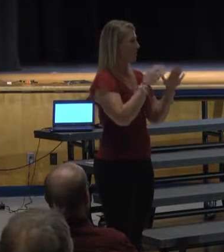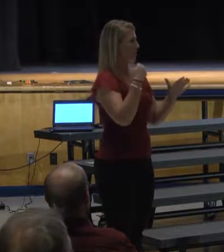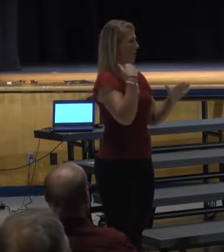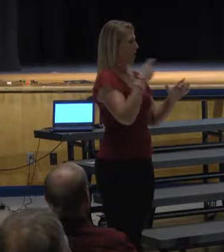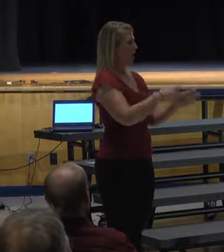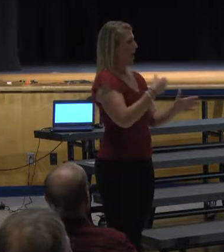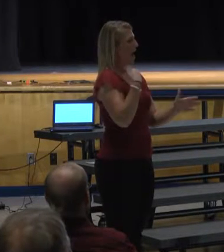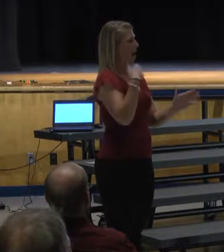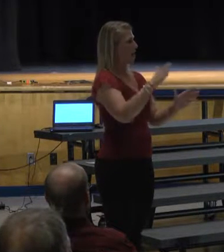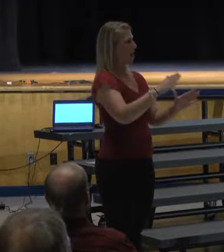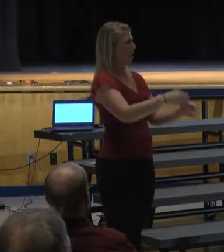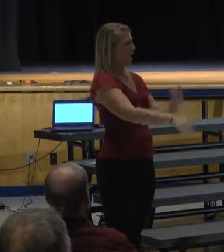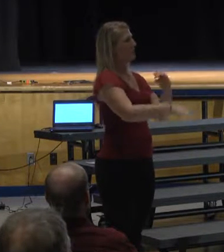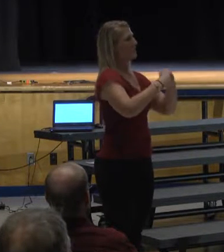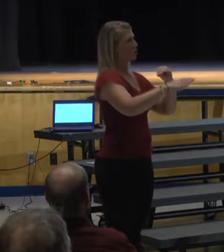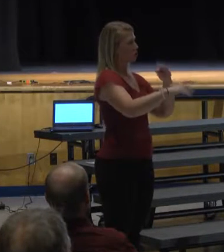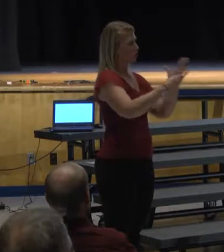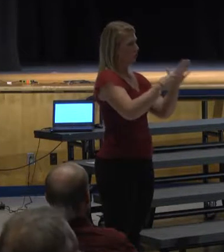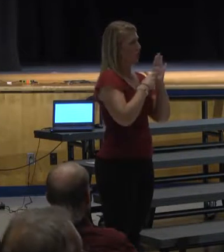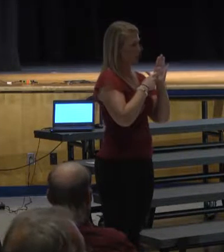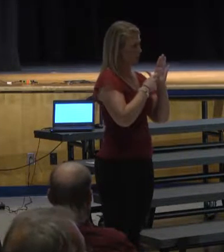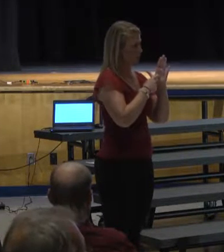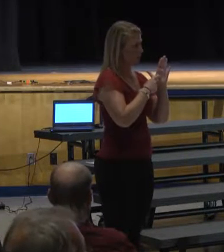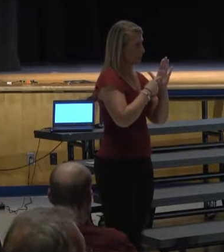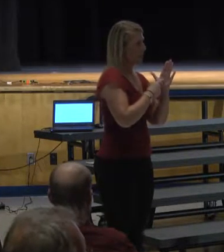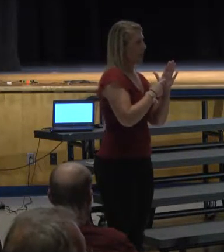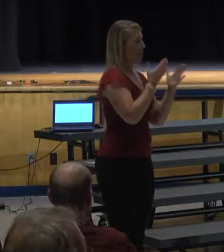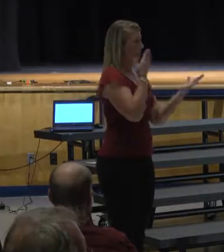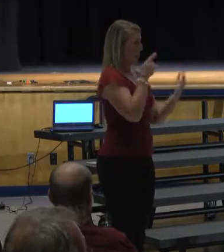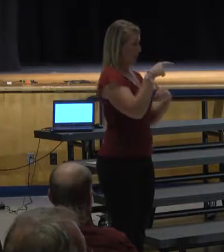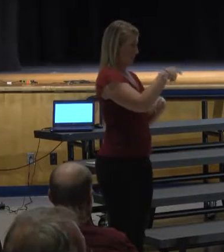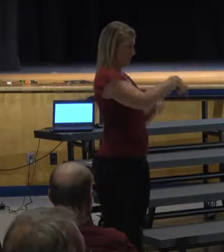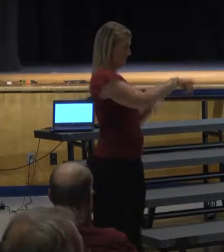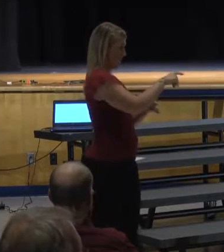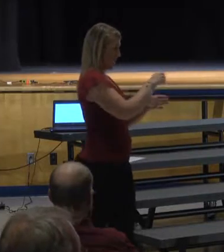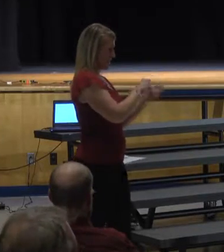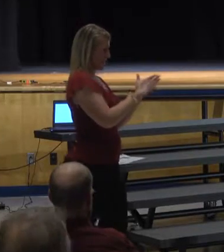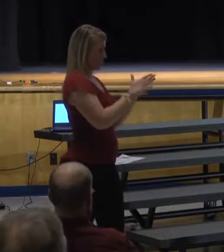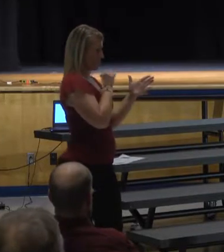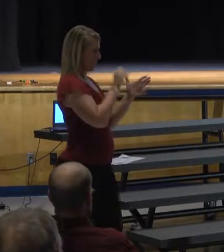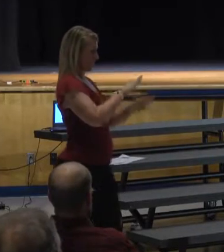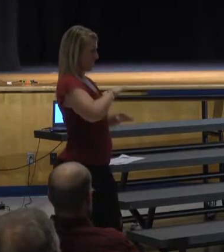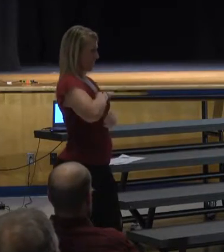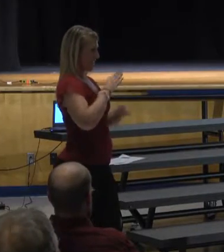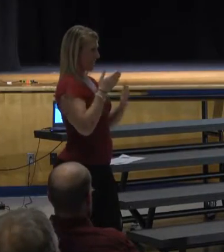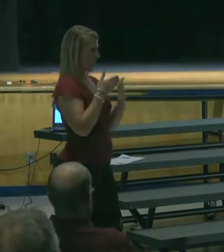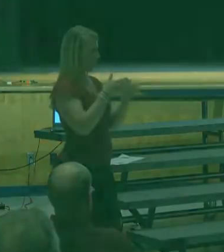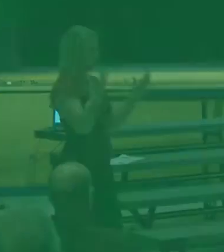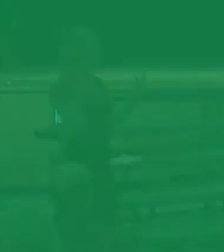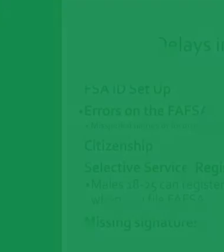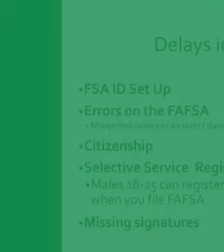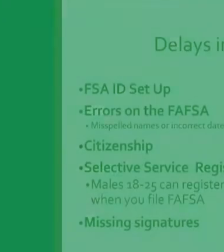requirement to help certain students who might not otherwise meet the general admissions requirement of the school.